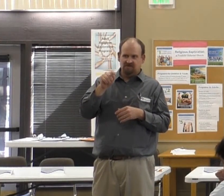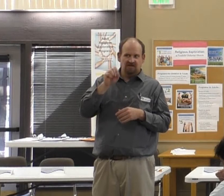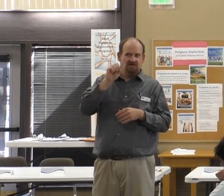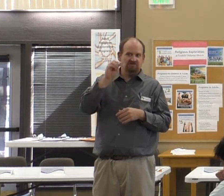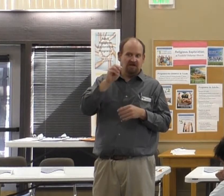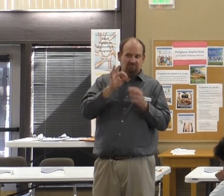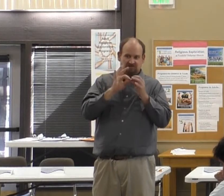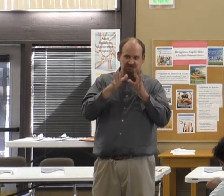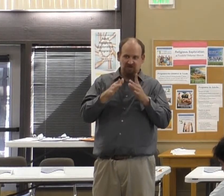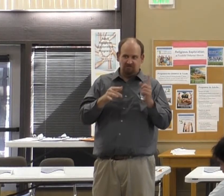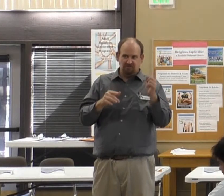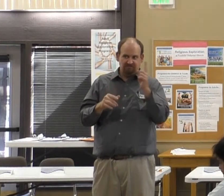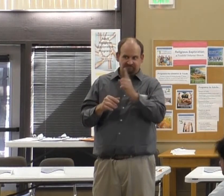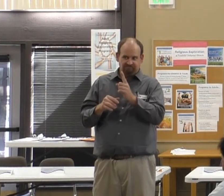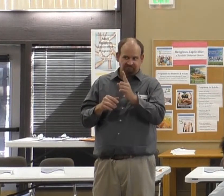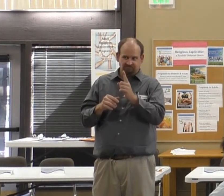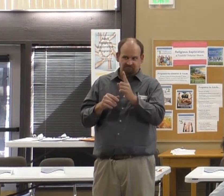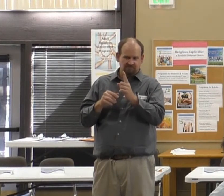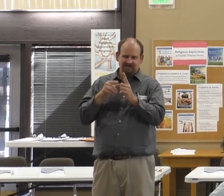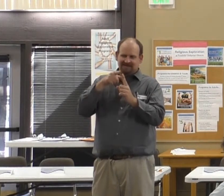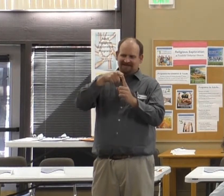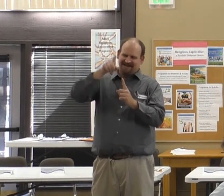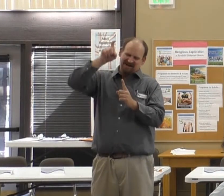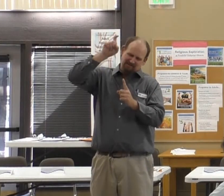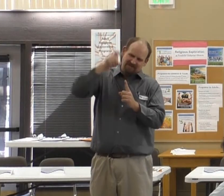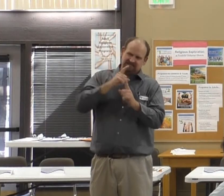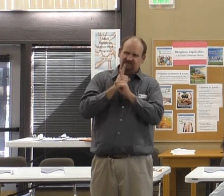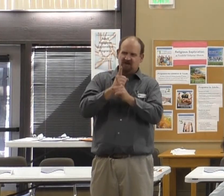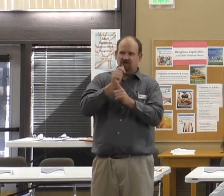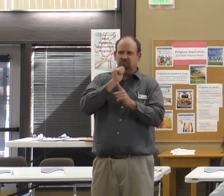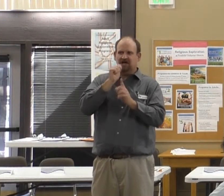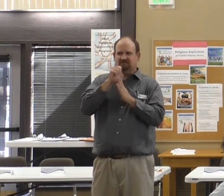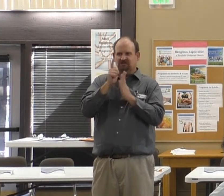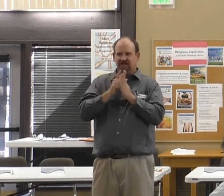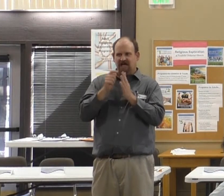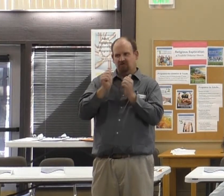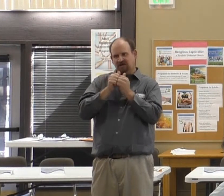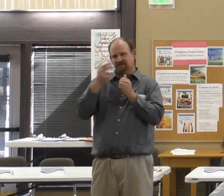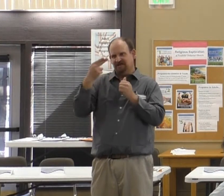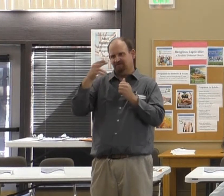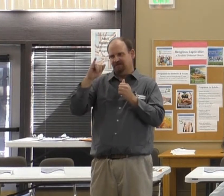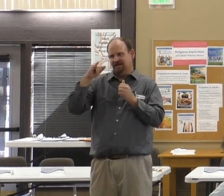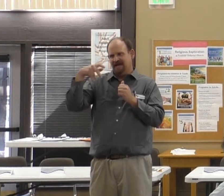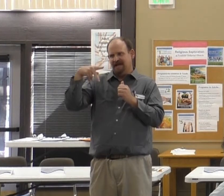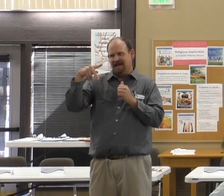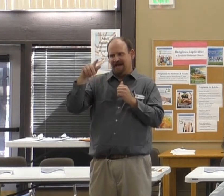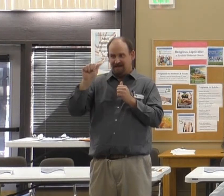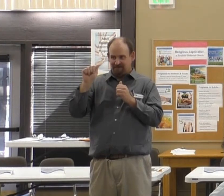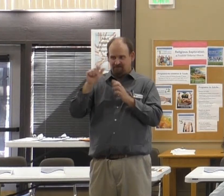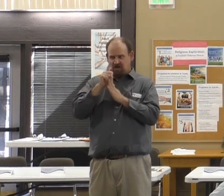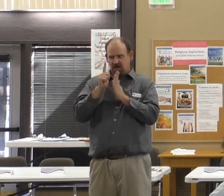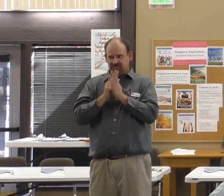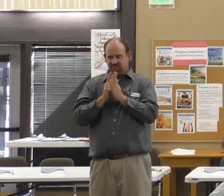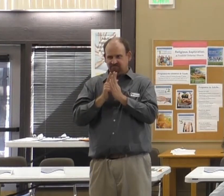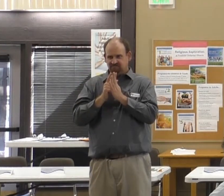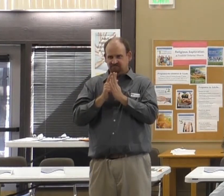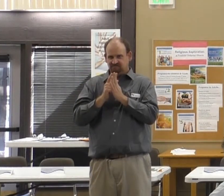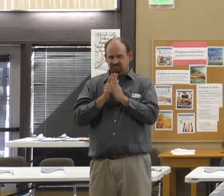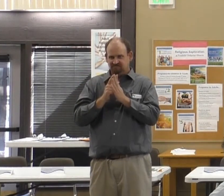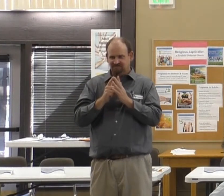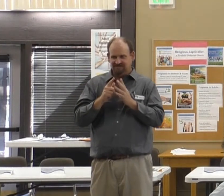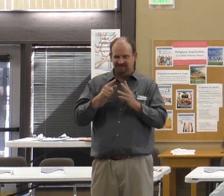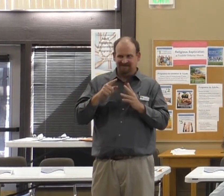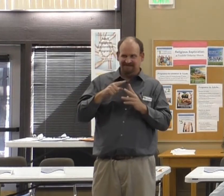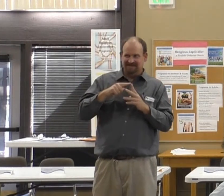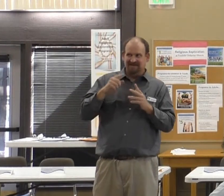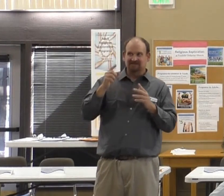effect, the law of privacy. So if you have an interpreter that comes in, they have to abide with HIPAA